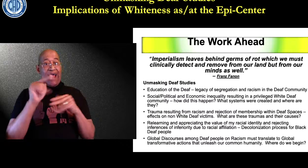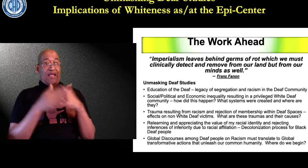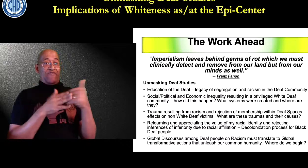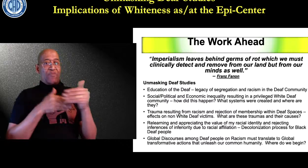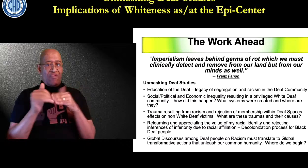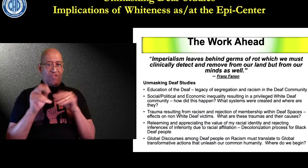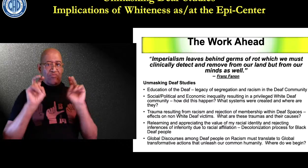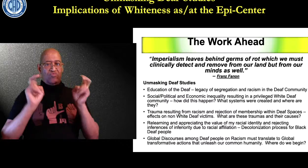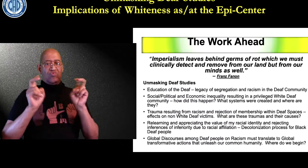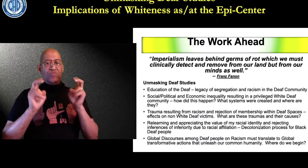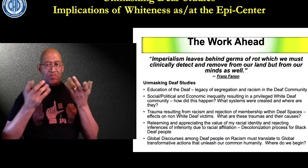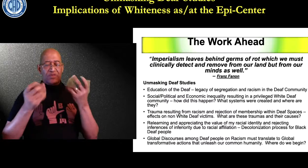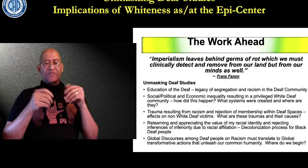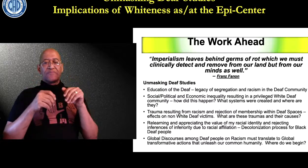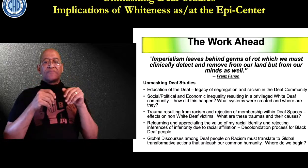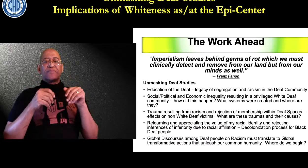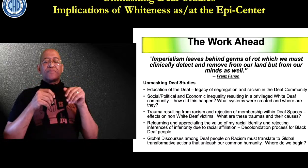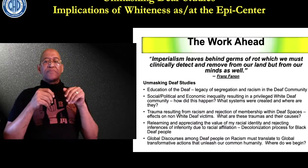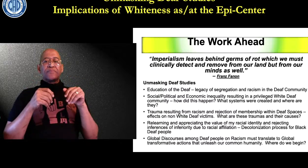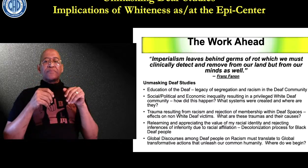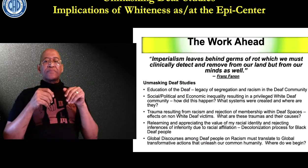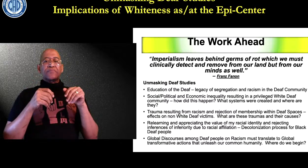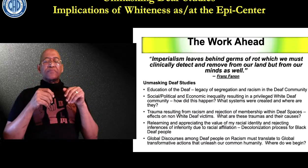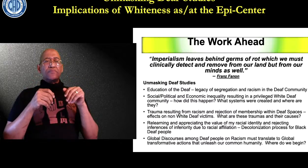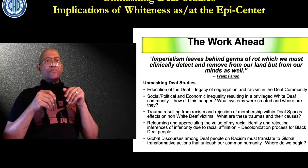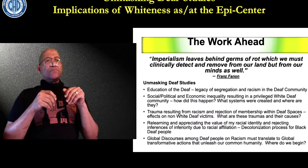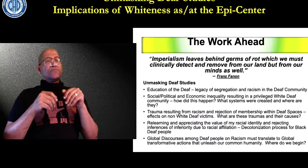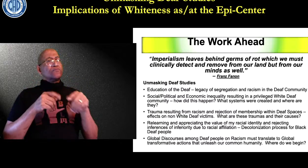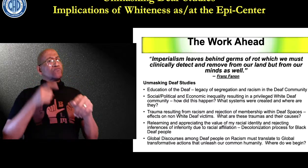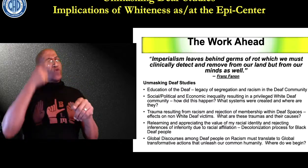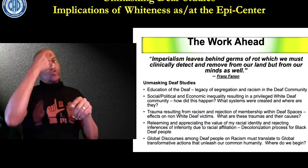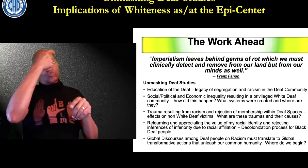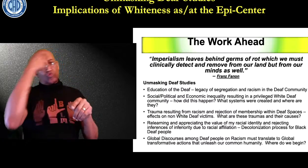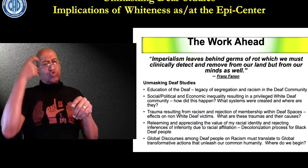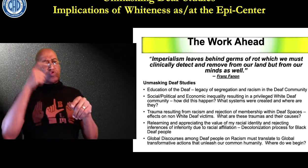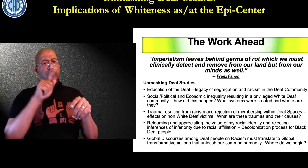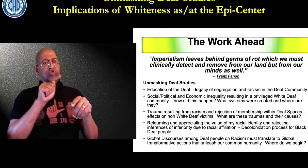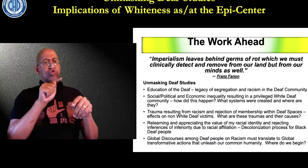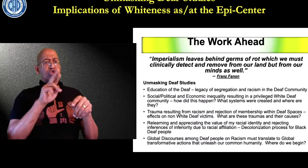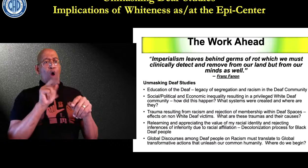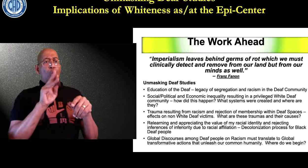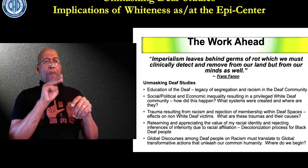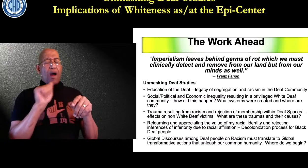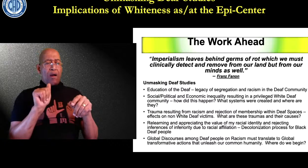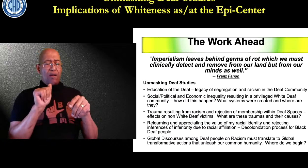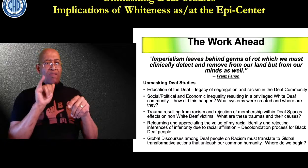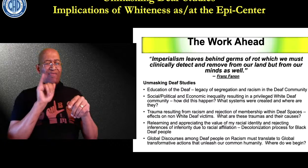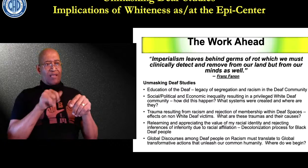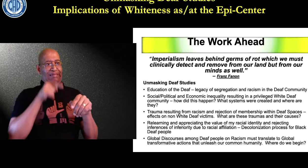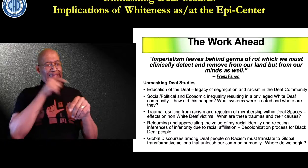a tabletop and have that uncomfortable conversation about these issues.